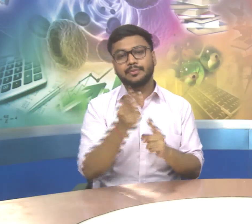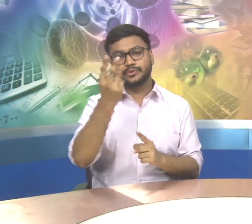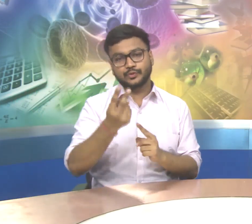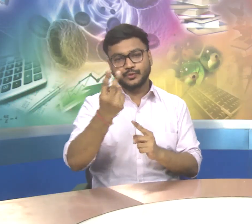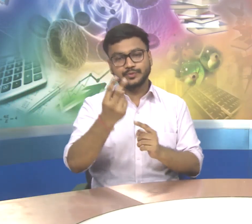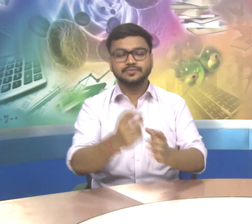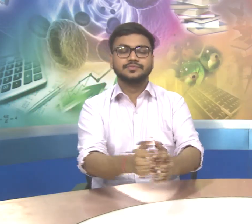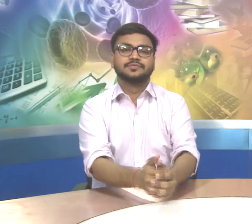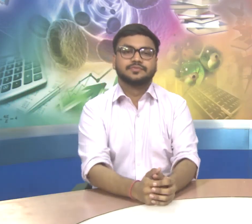Part 2.